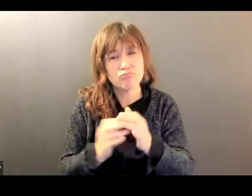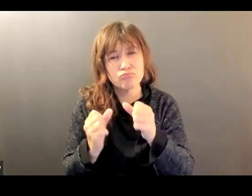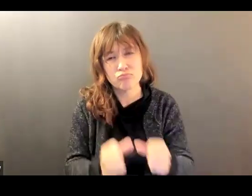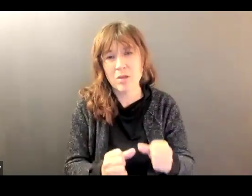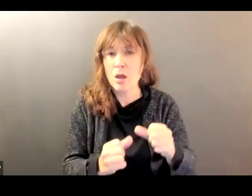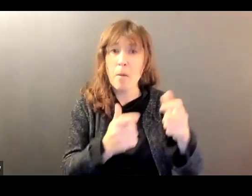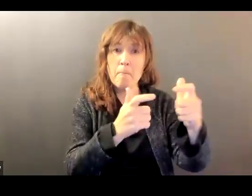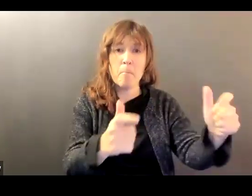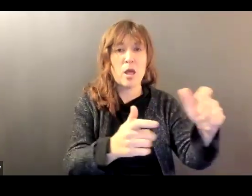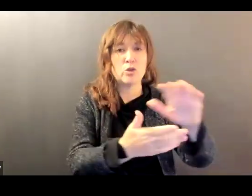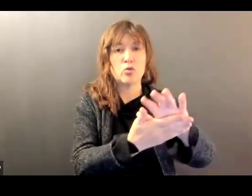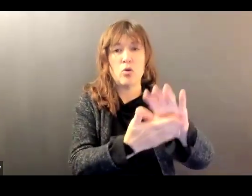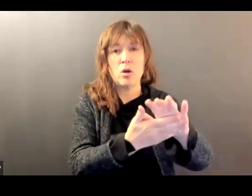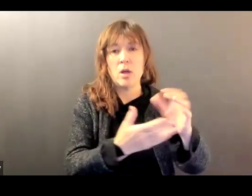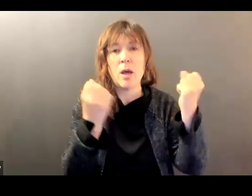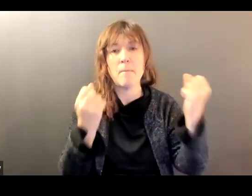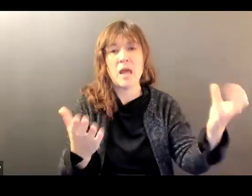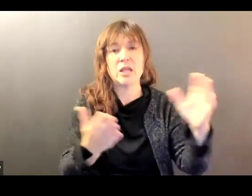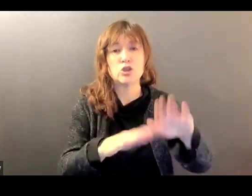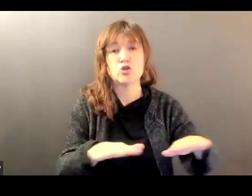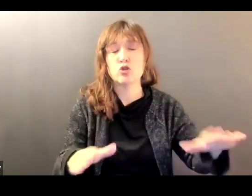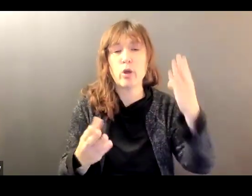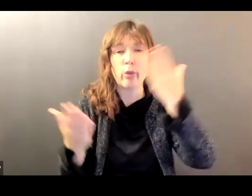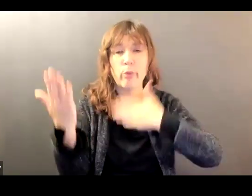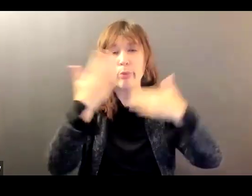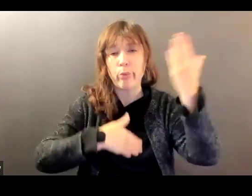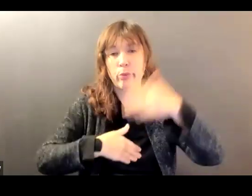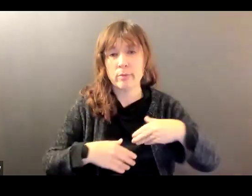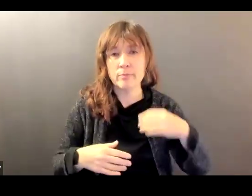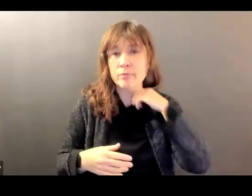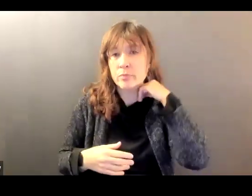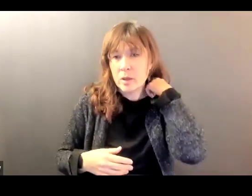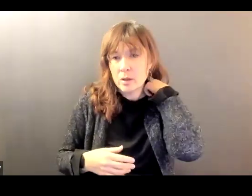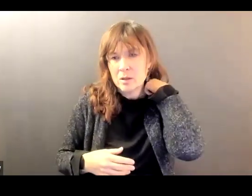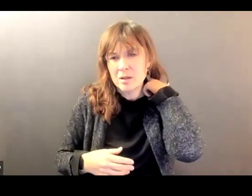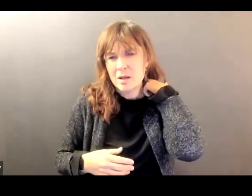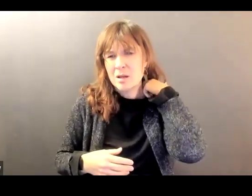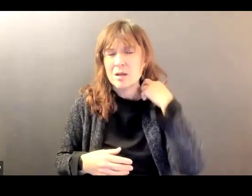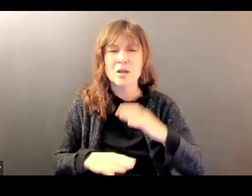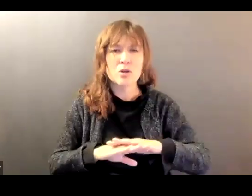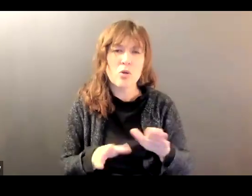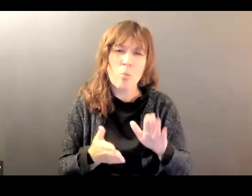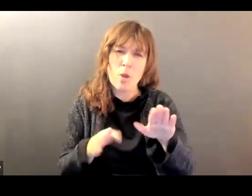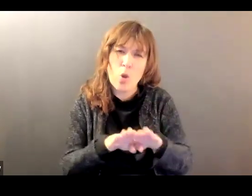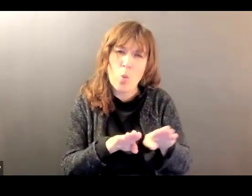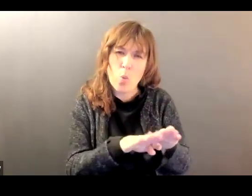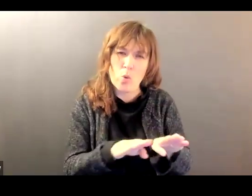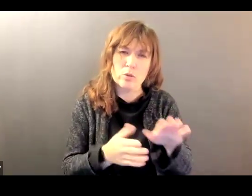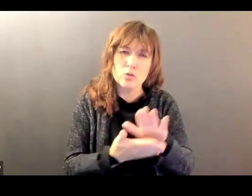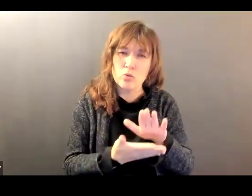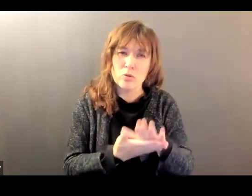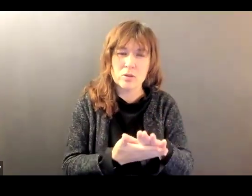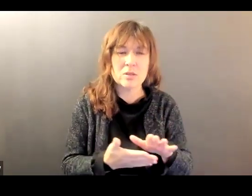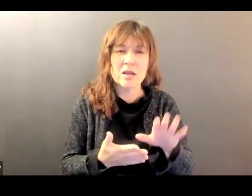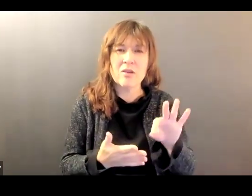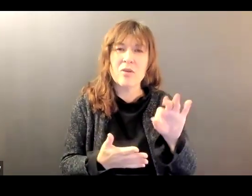bigger schools where so many children go overlooked. Don't close the schools, find another solution, and let the students know that their voices matter and